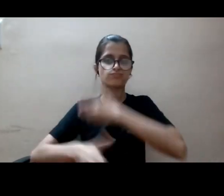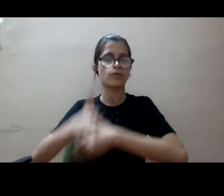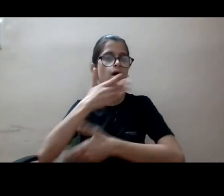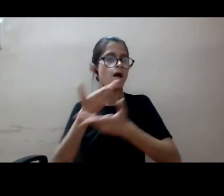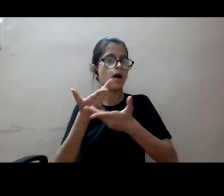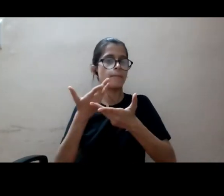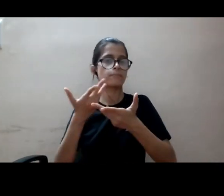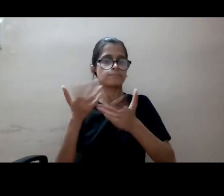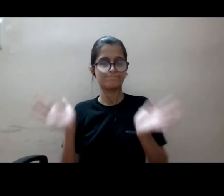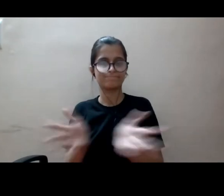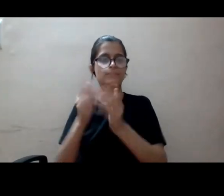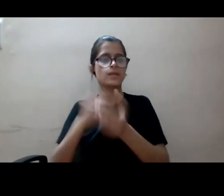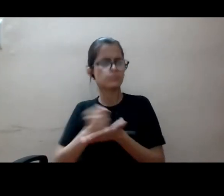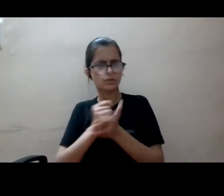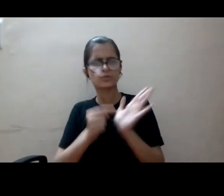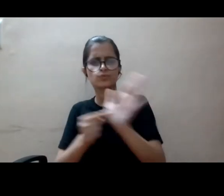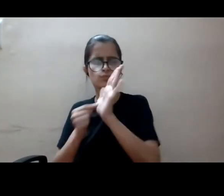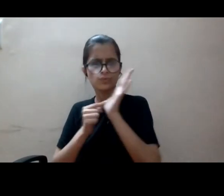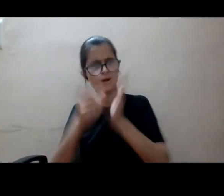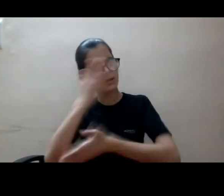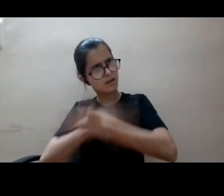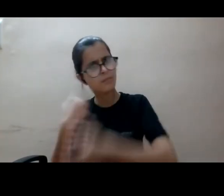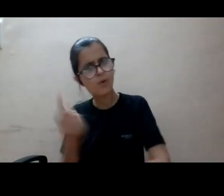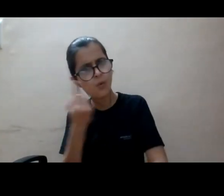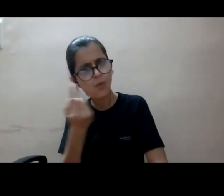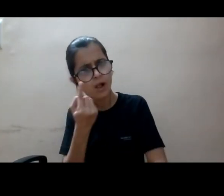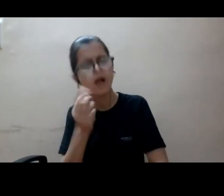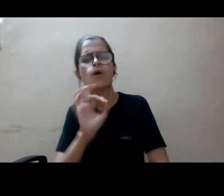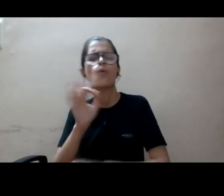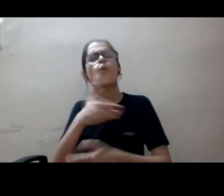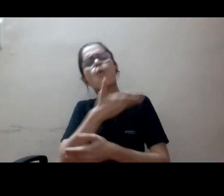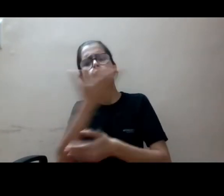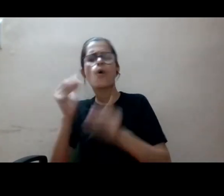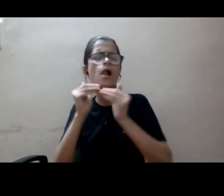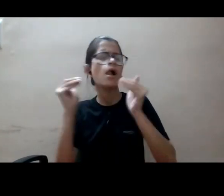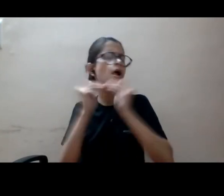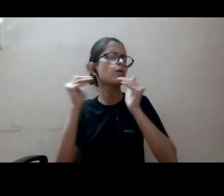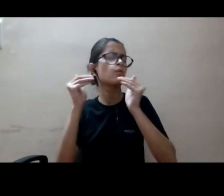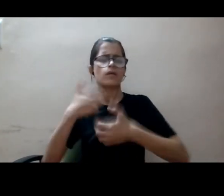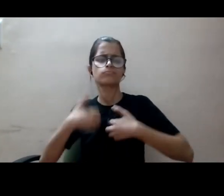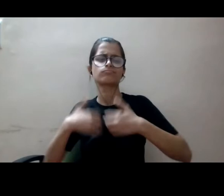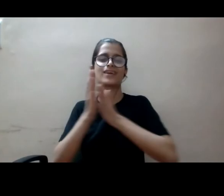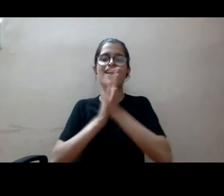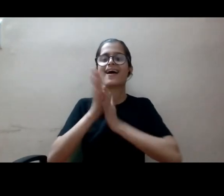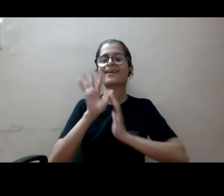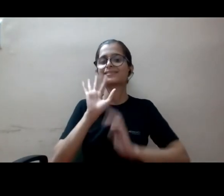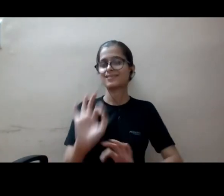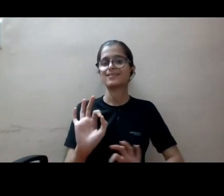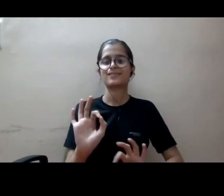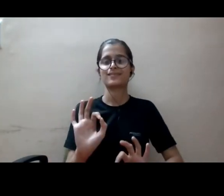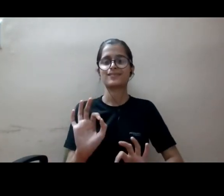and really trying to show not only is disability equal to everything else, but it's interesting.